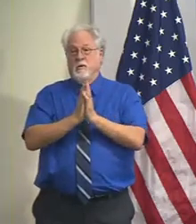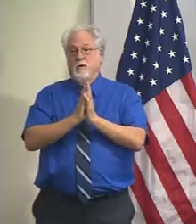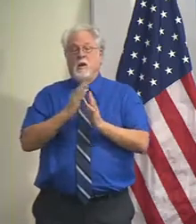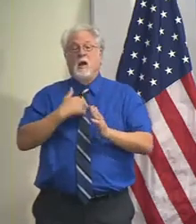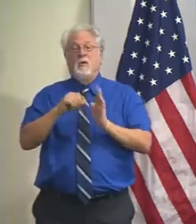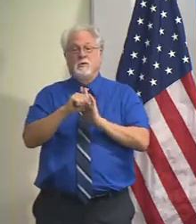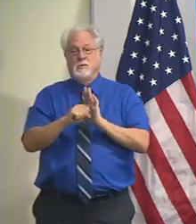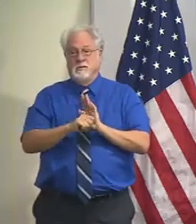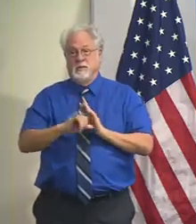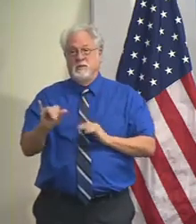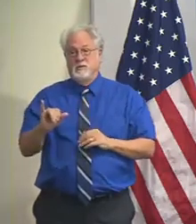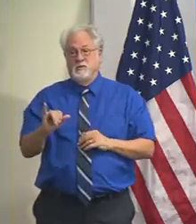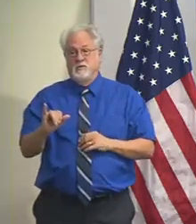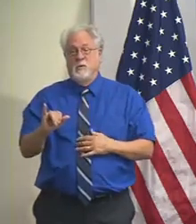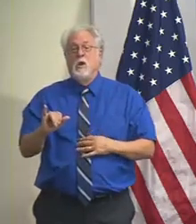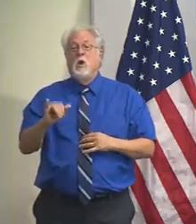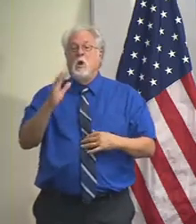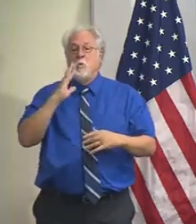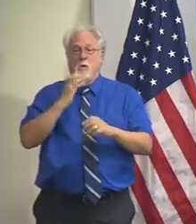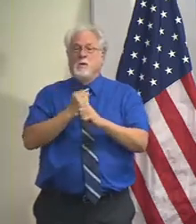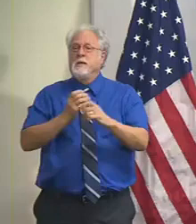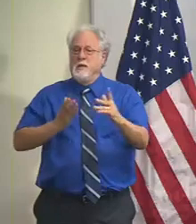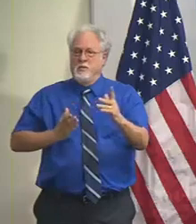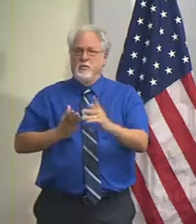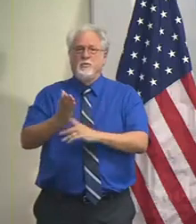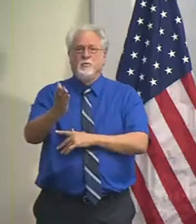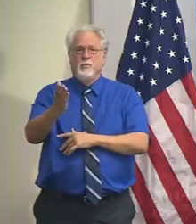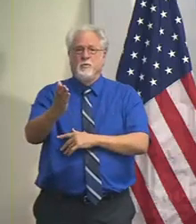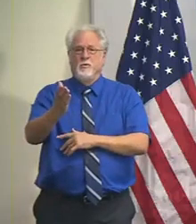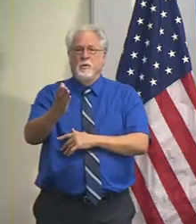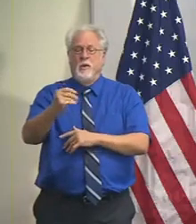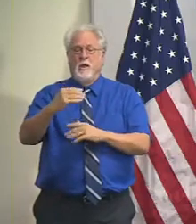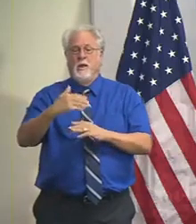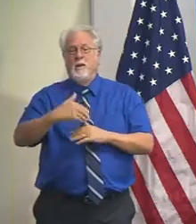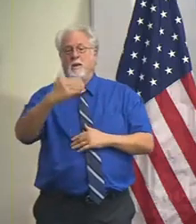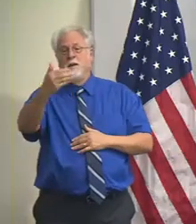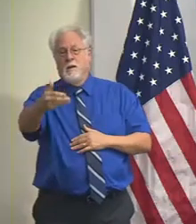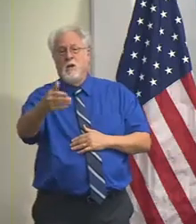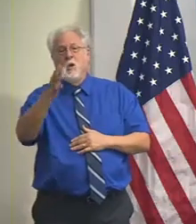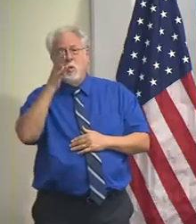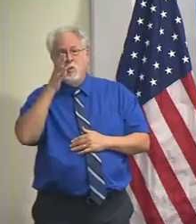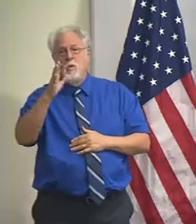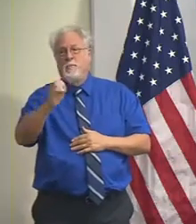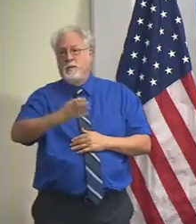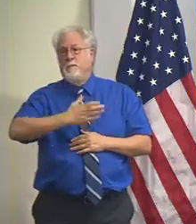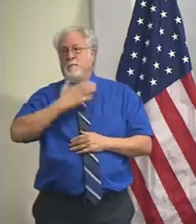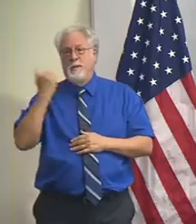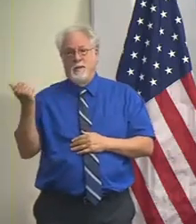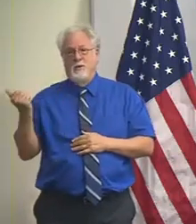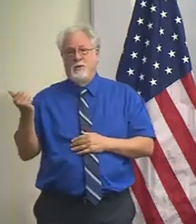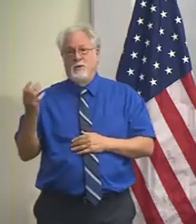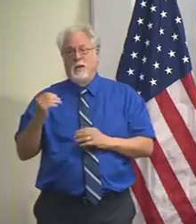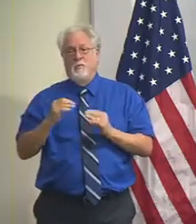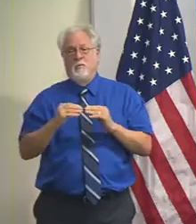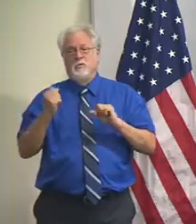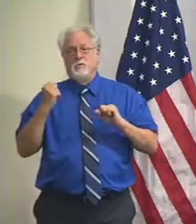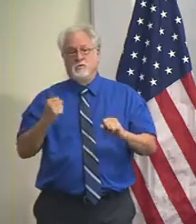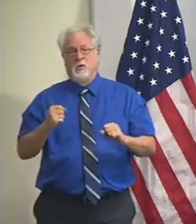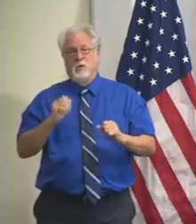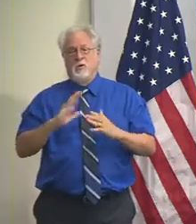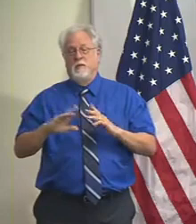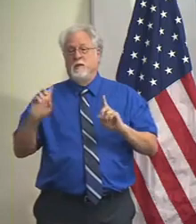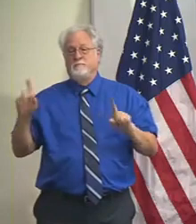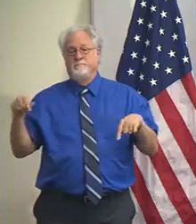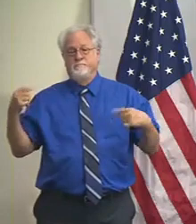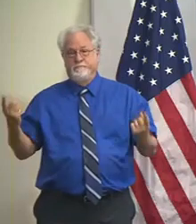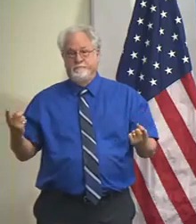state as well. And we're going to get through this. And on the other side of it, we're going to be better and stronger than we've ever